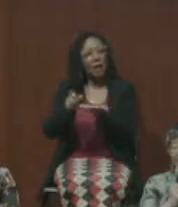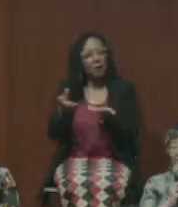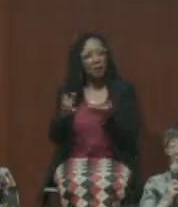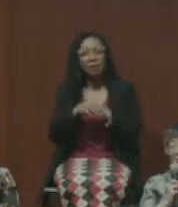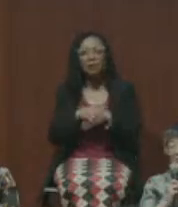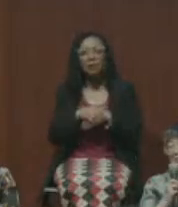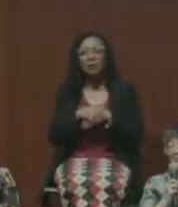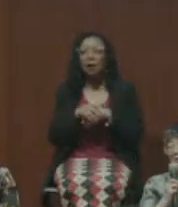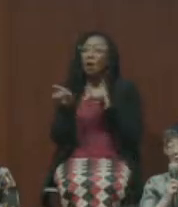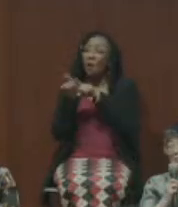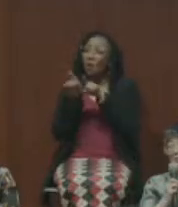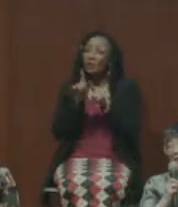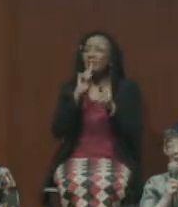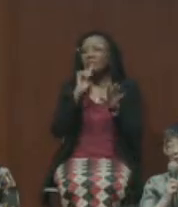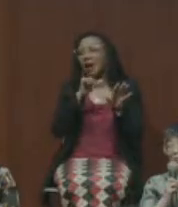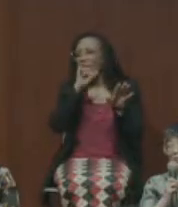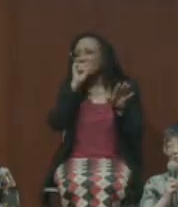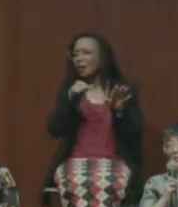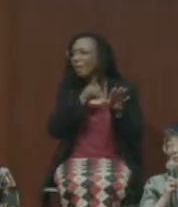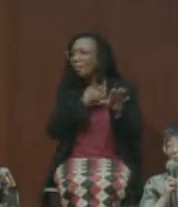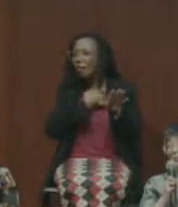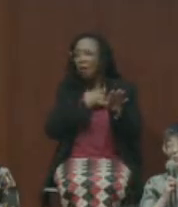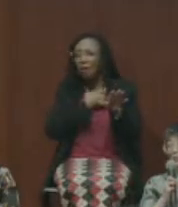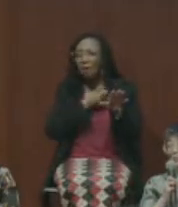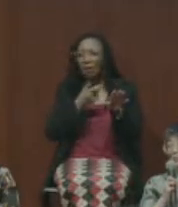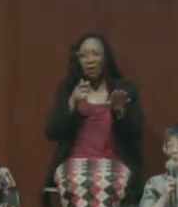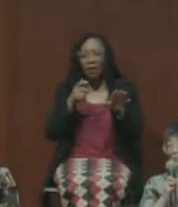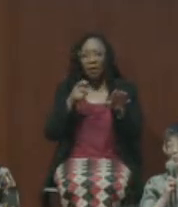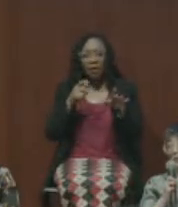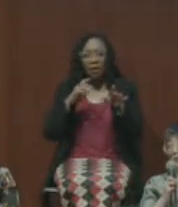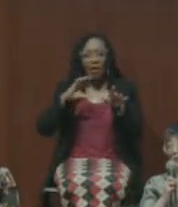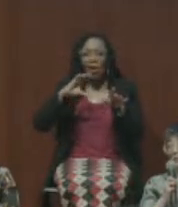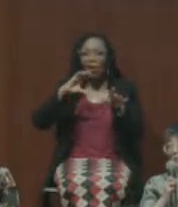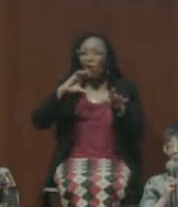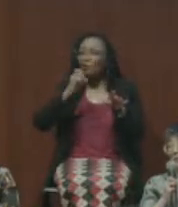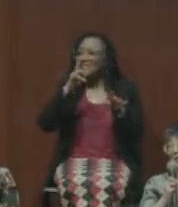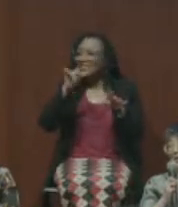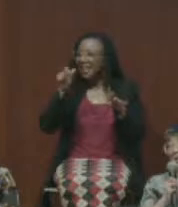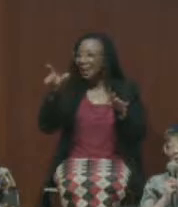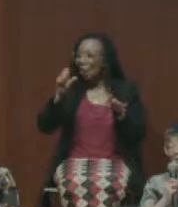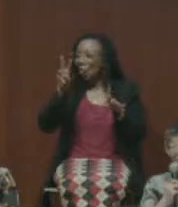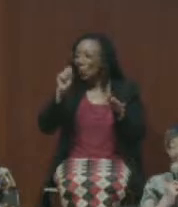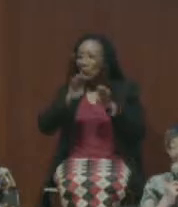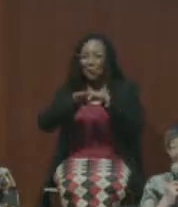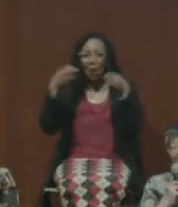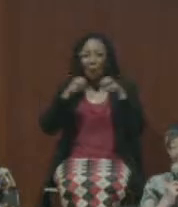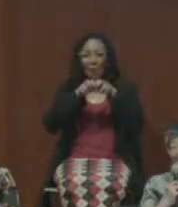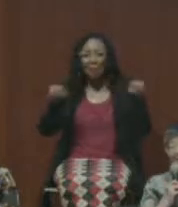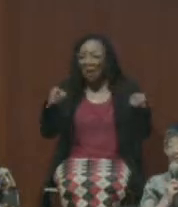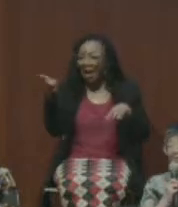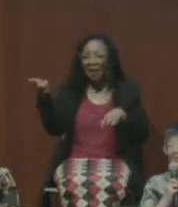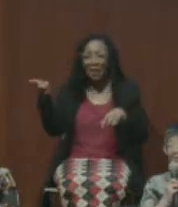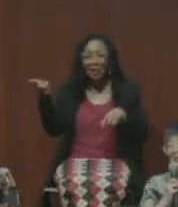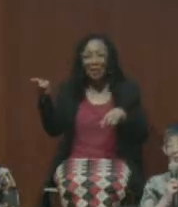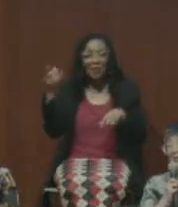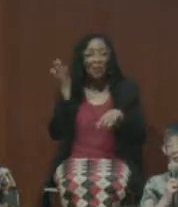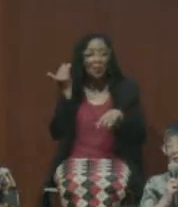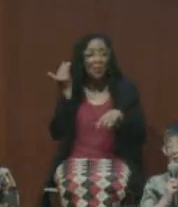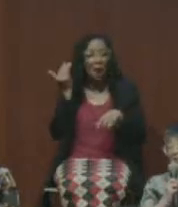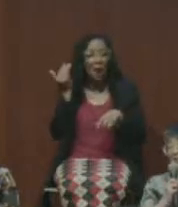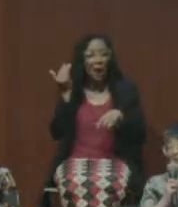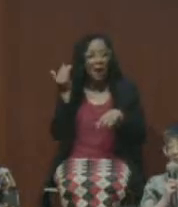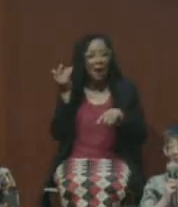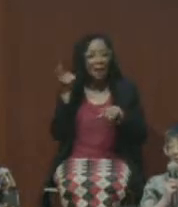I also really loved that Christine Lewis opened this panel because I saw